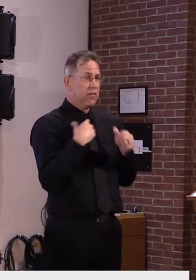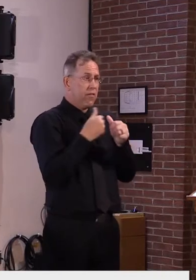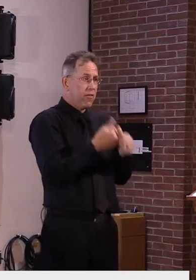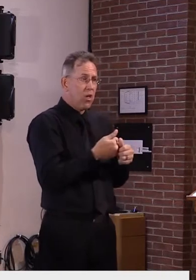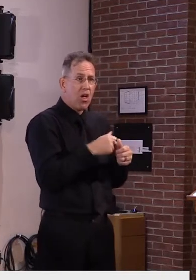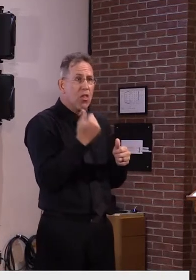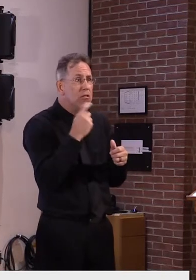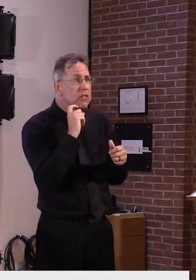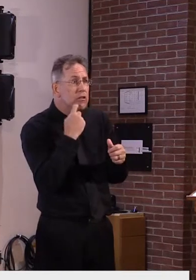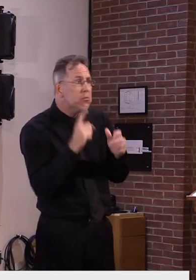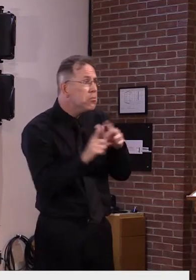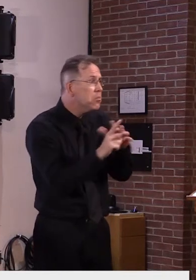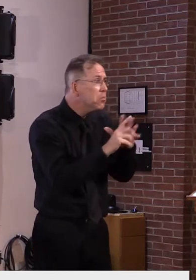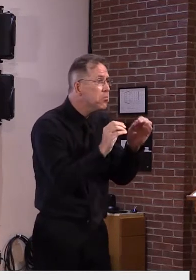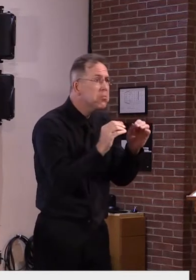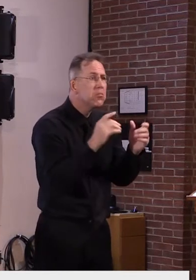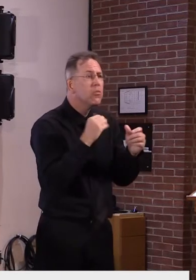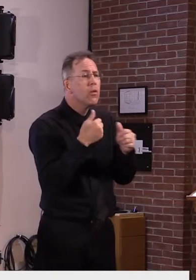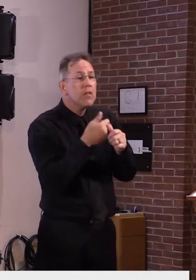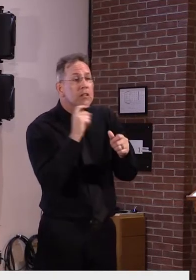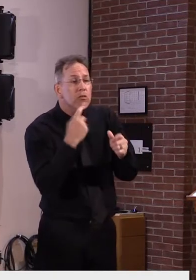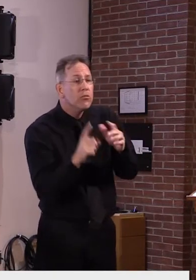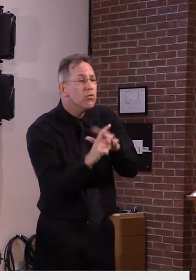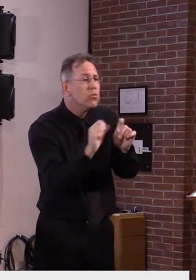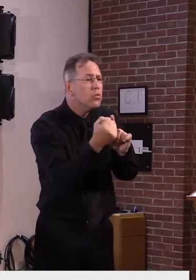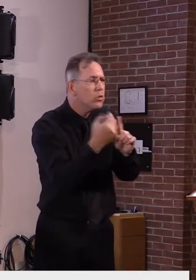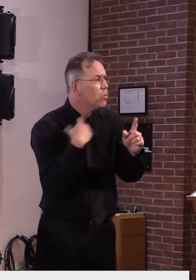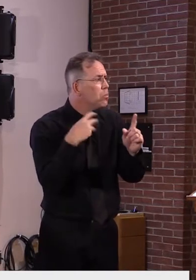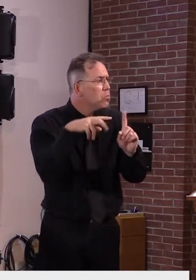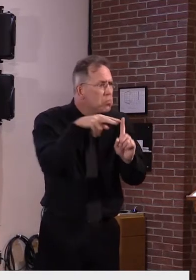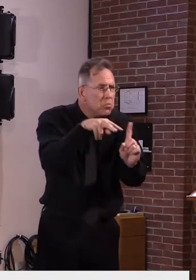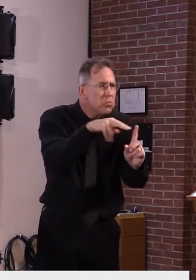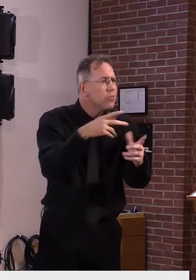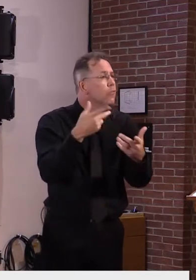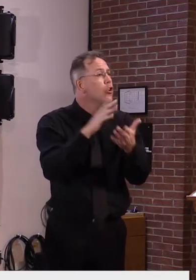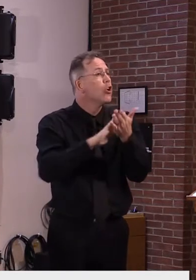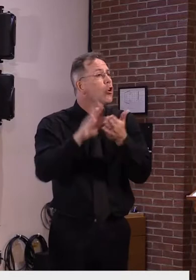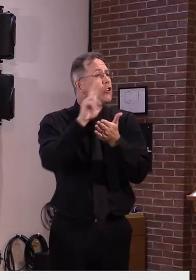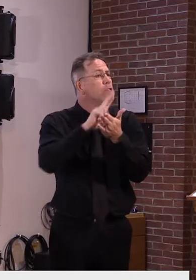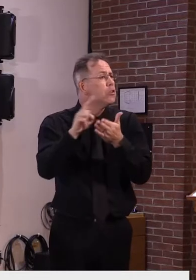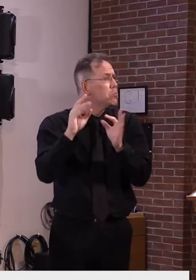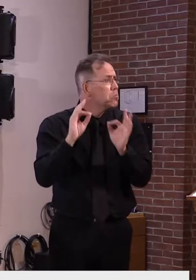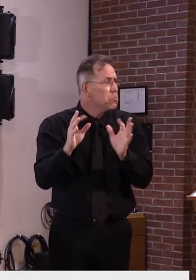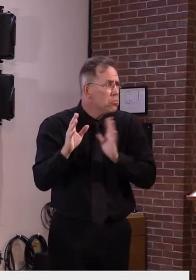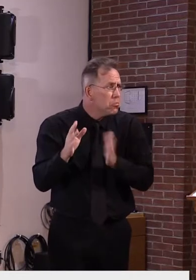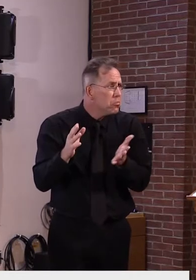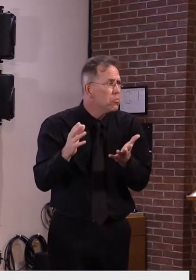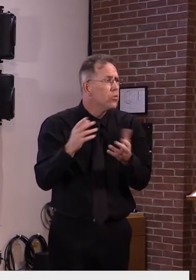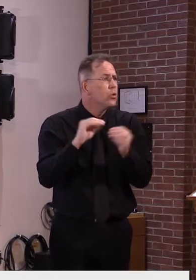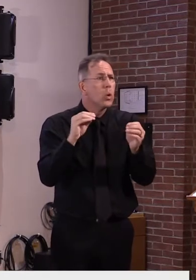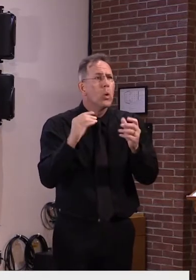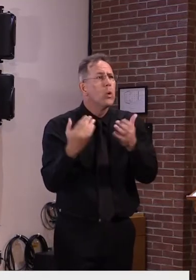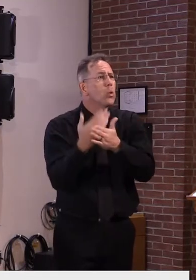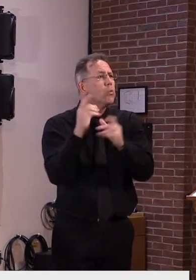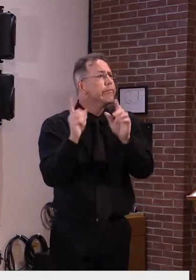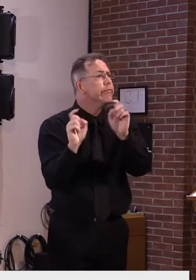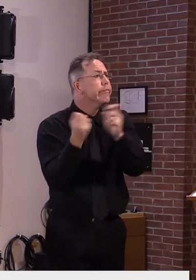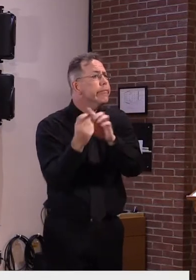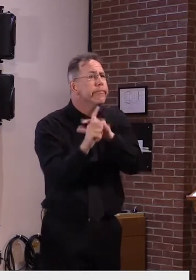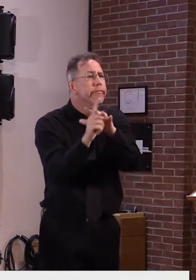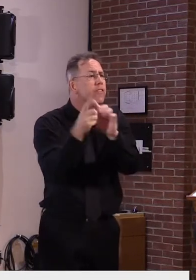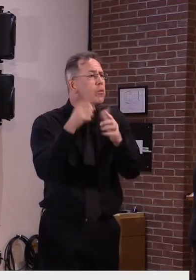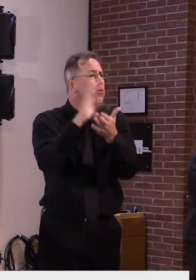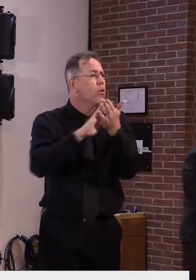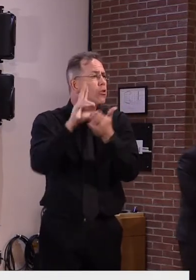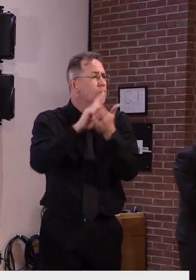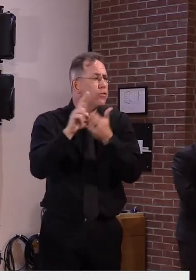colleges or school settings. There are no updates regarding the skilled nursing facility in Rutland County, nor